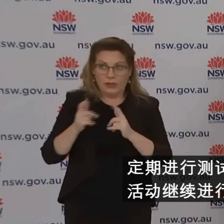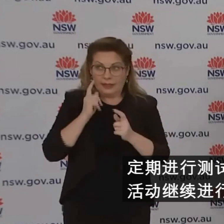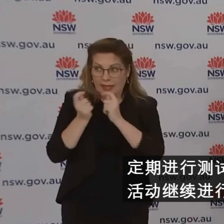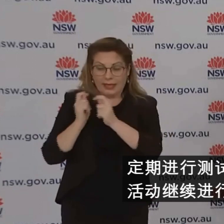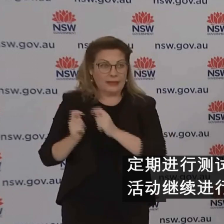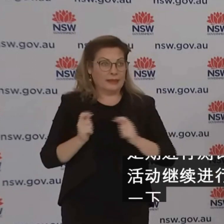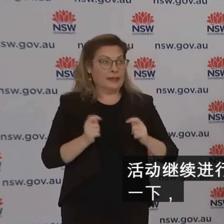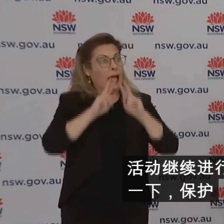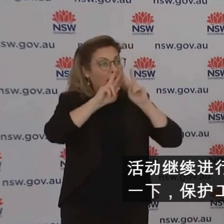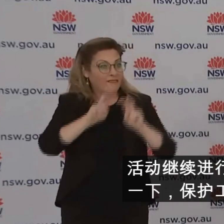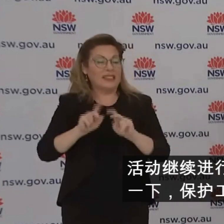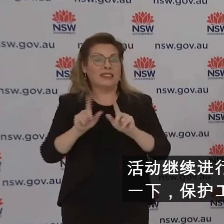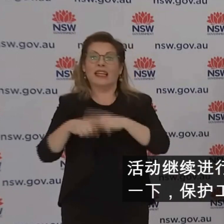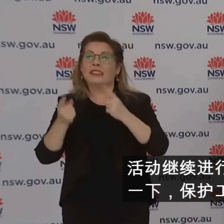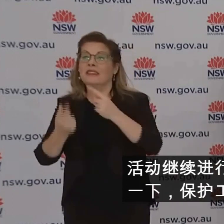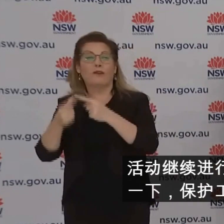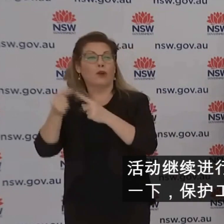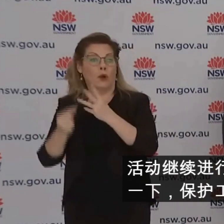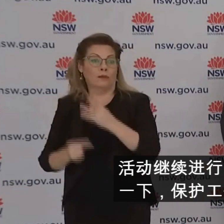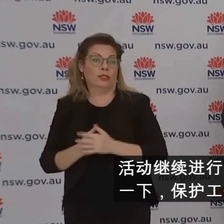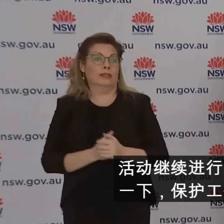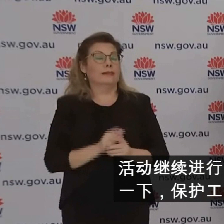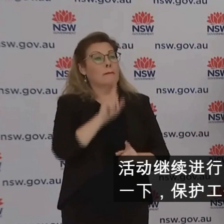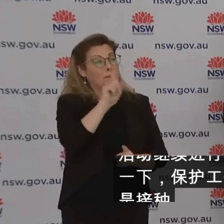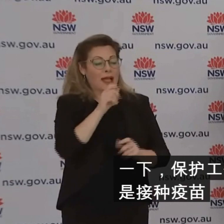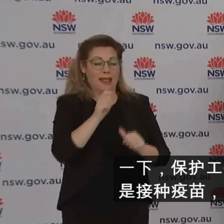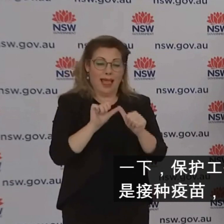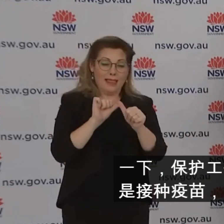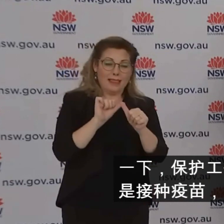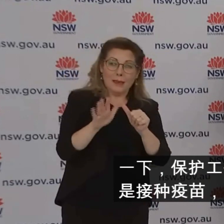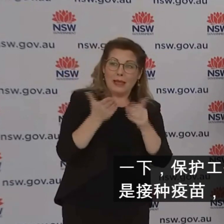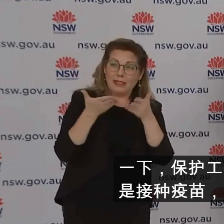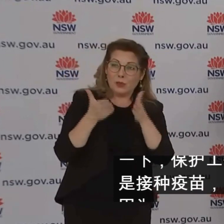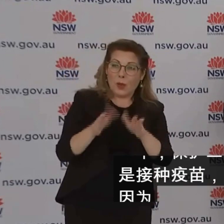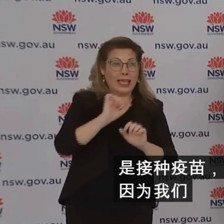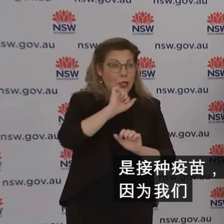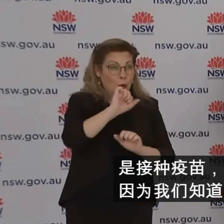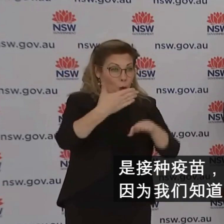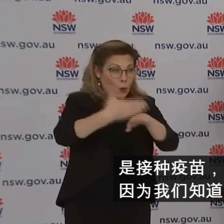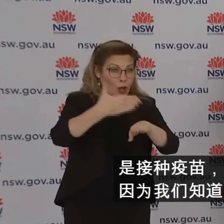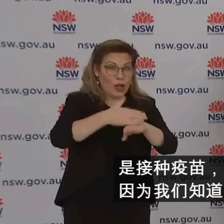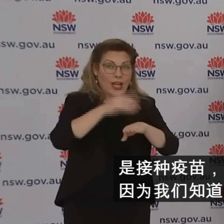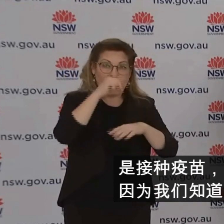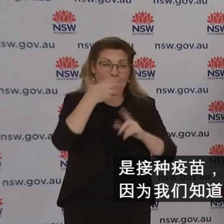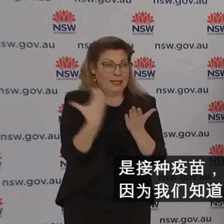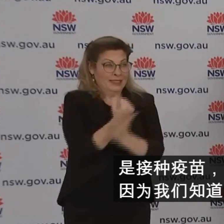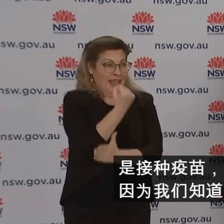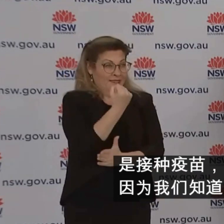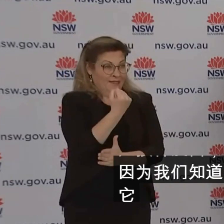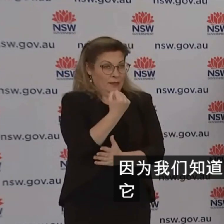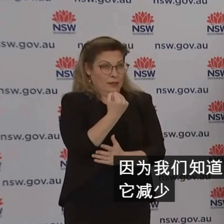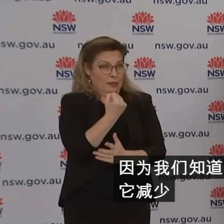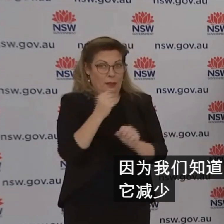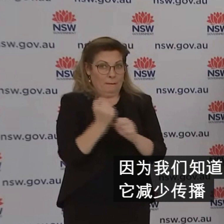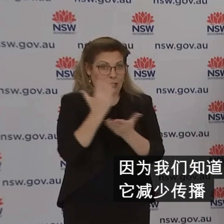stress, the best way to protect workplaces from the virus is the vaccine, because we know that it stops the